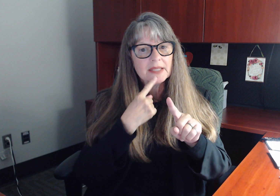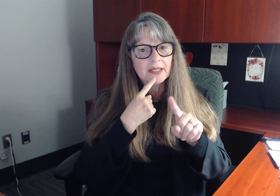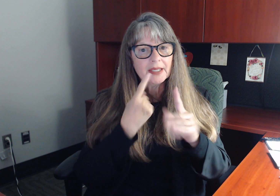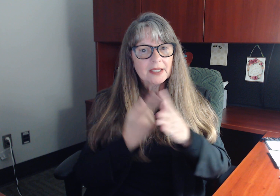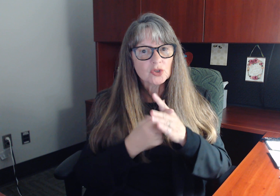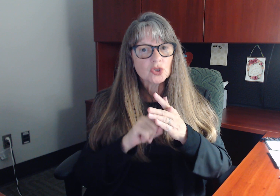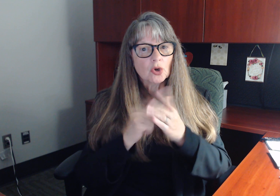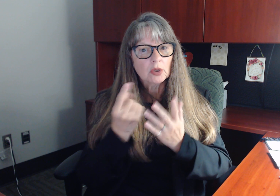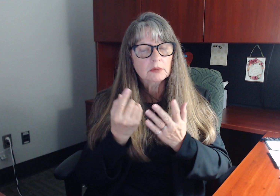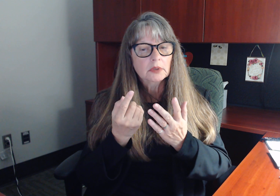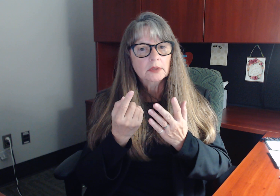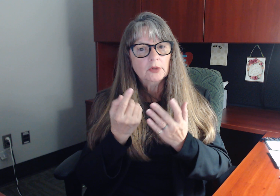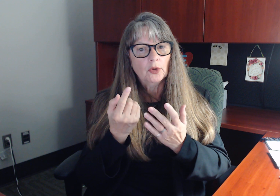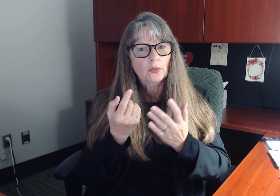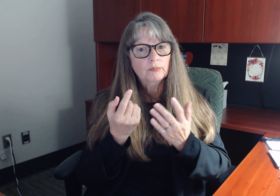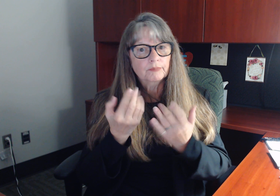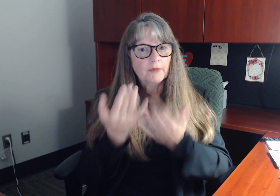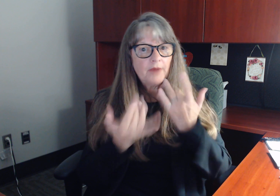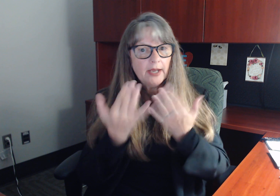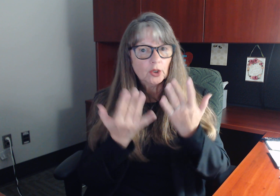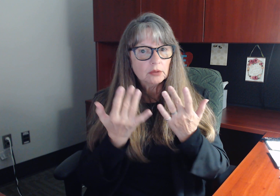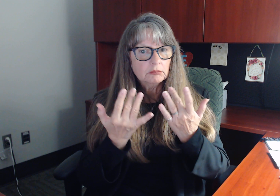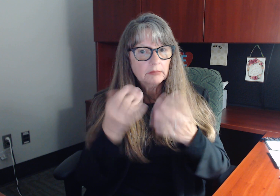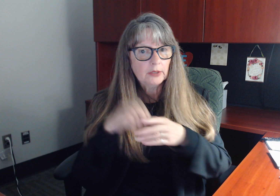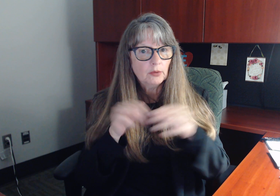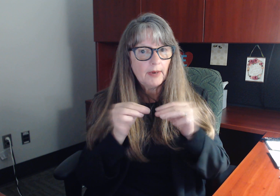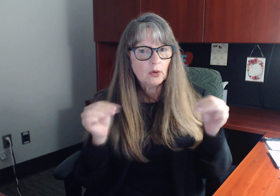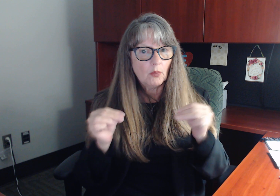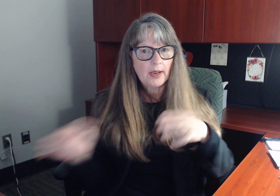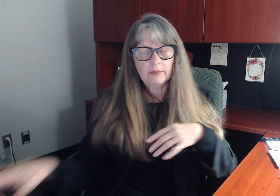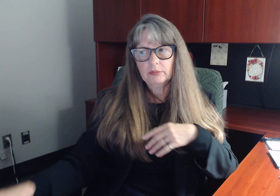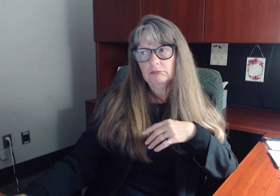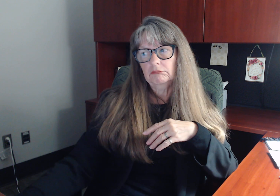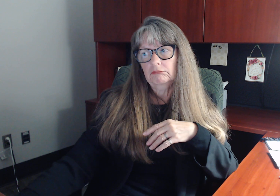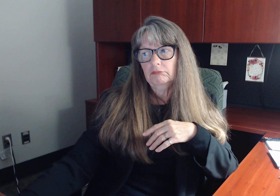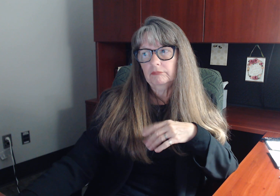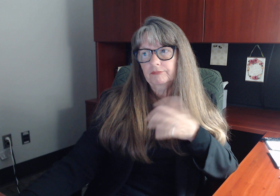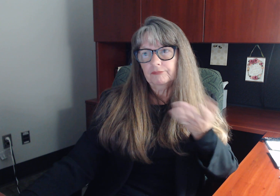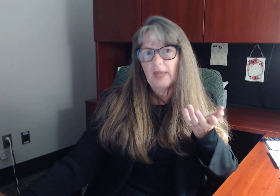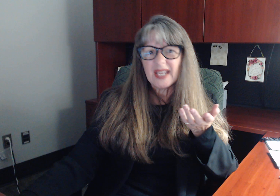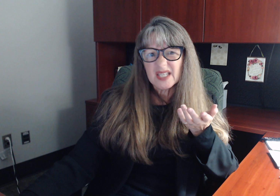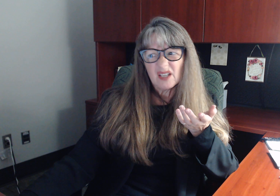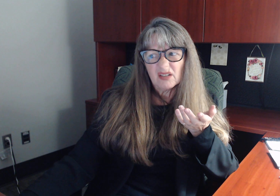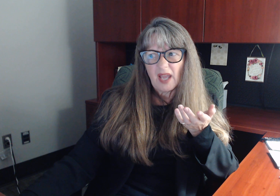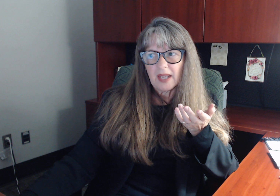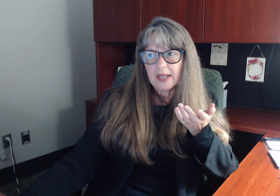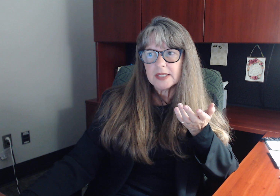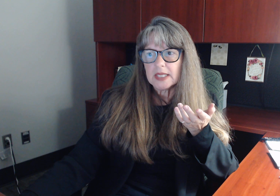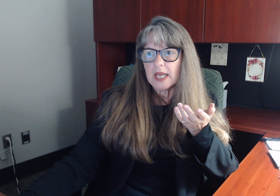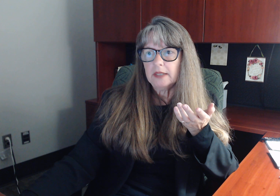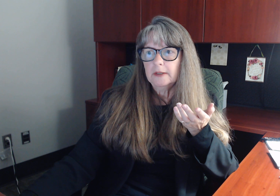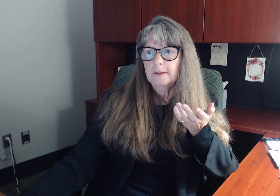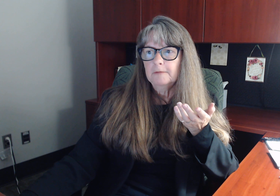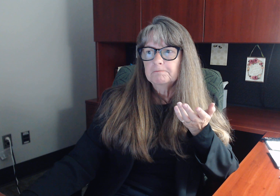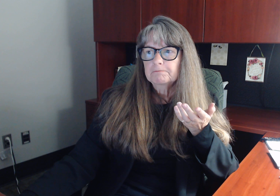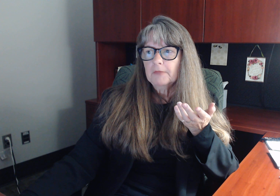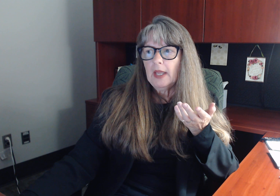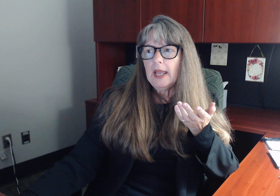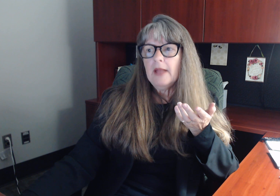it can start, you know, a fire in the microwave. I guess I could. I can see that. And then